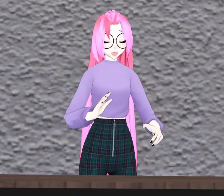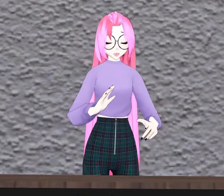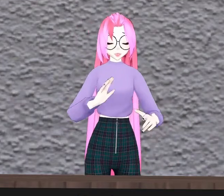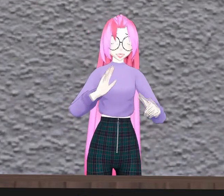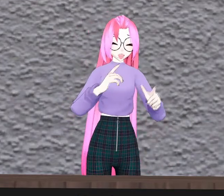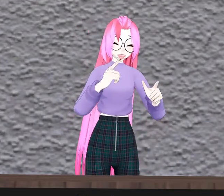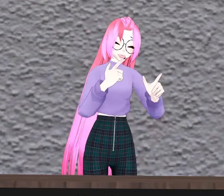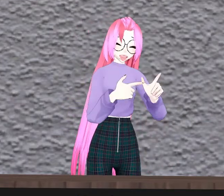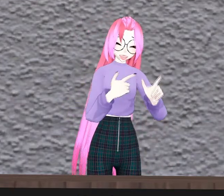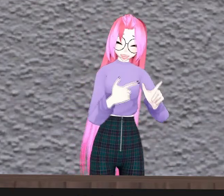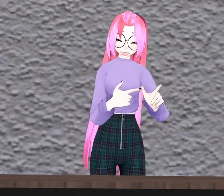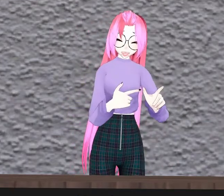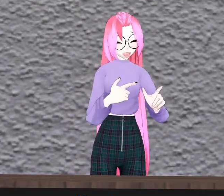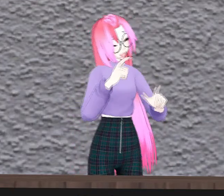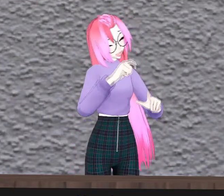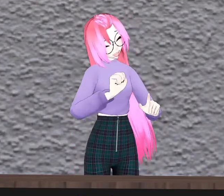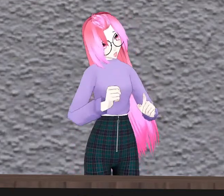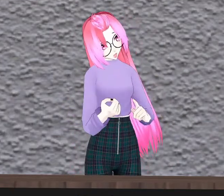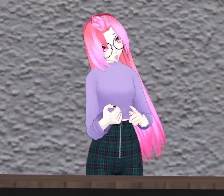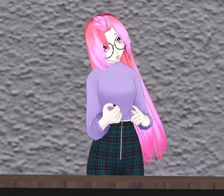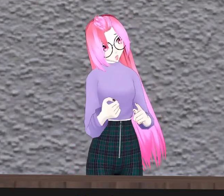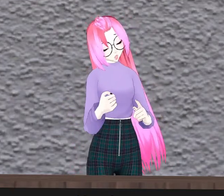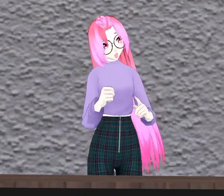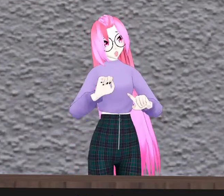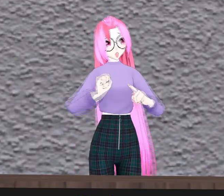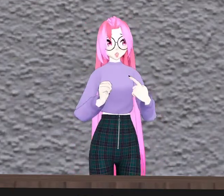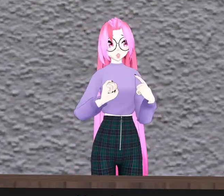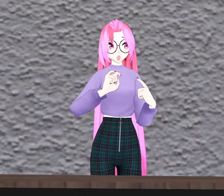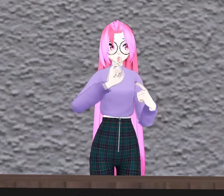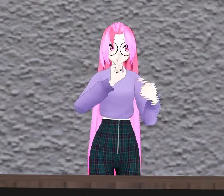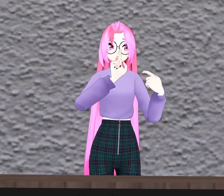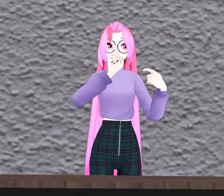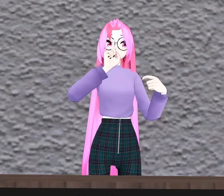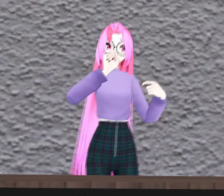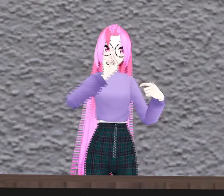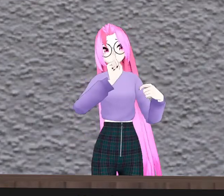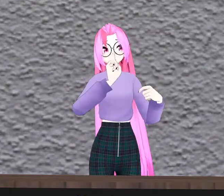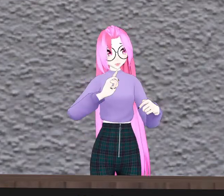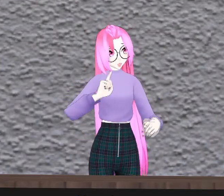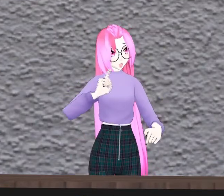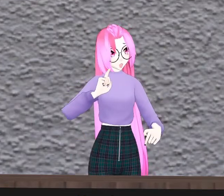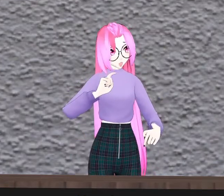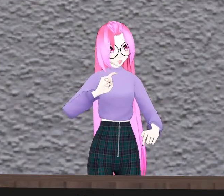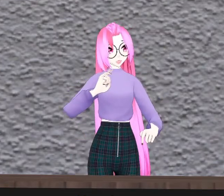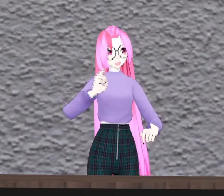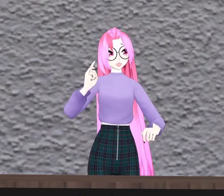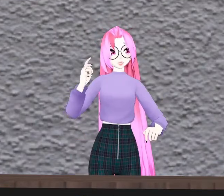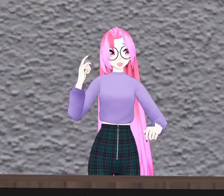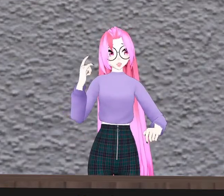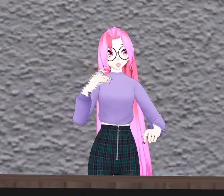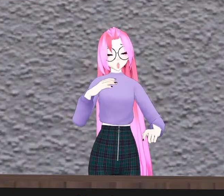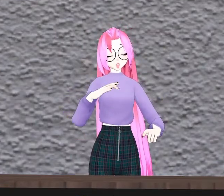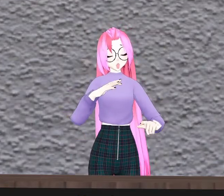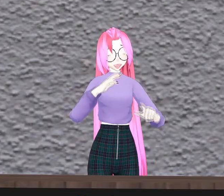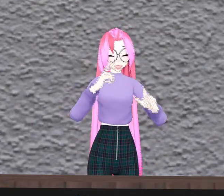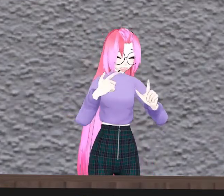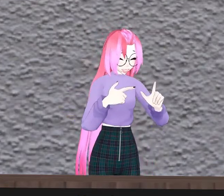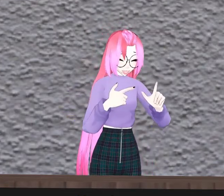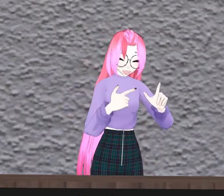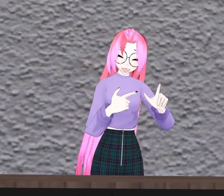enough. So I'd say number one, think about the situation. Is this situation something where this deaf person should know? It's extremely